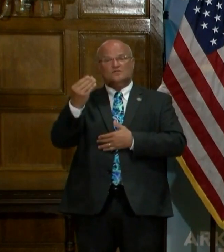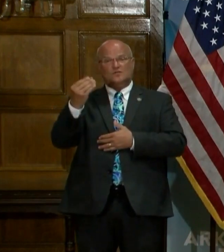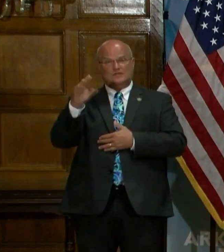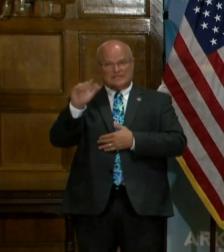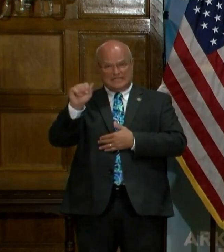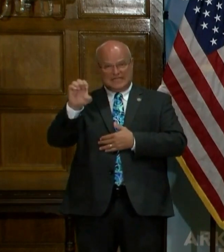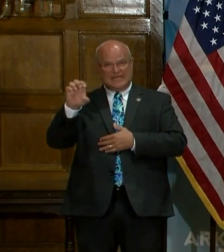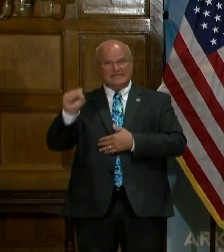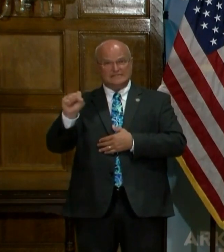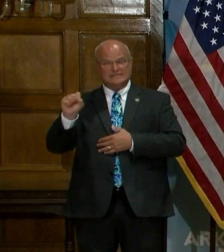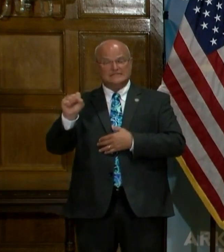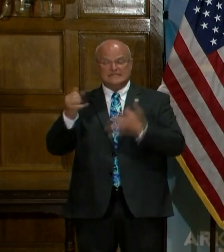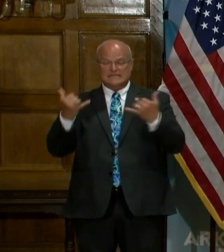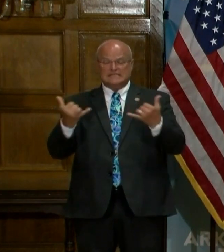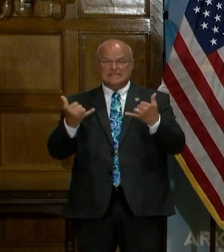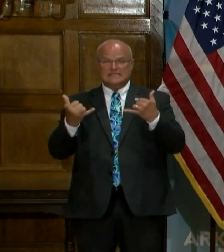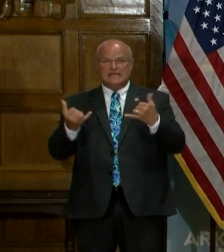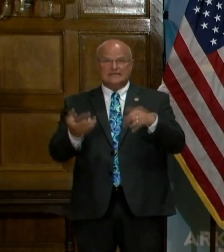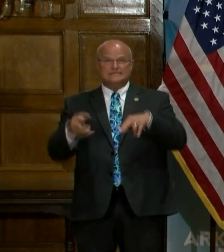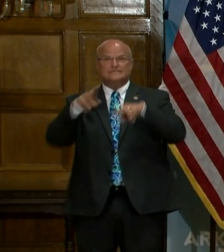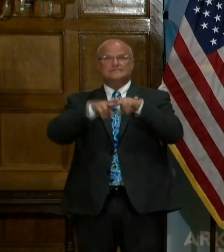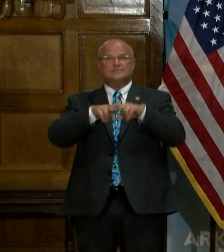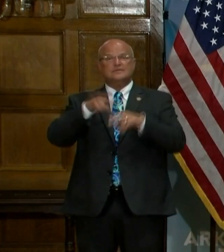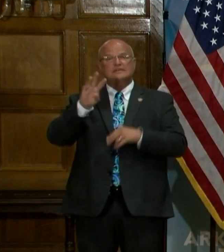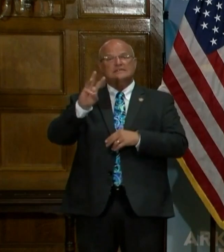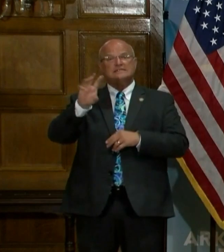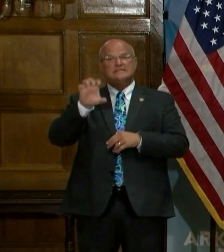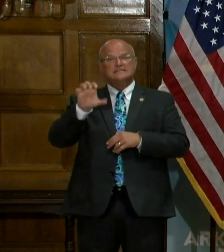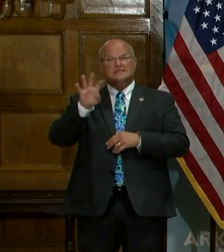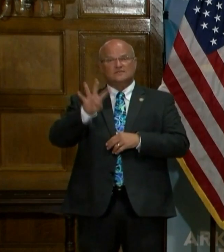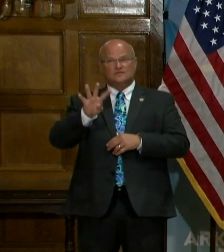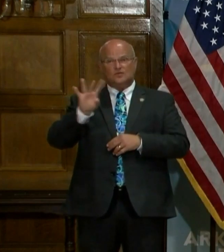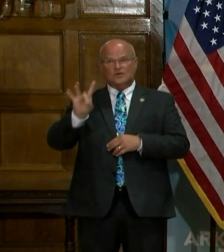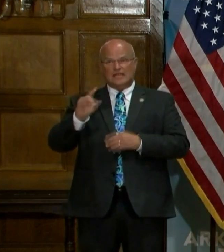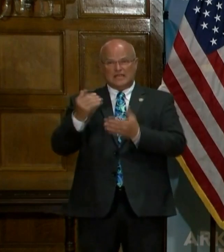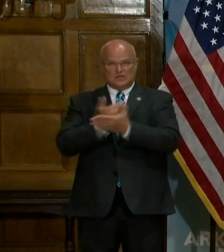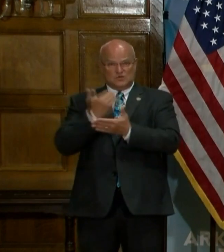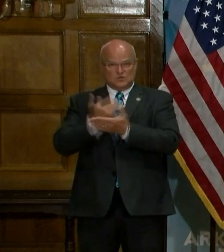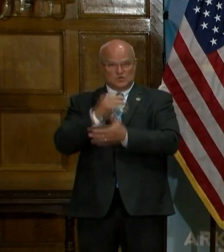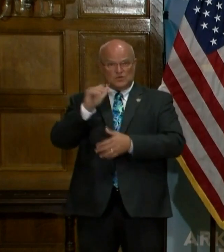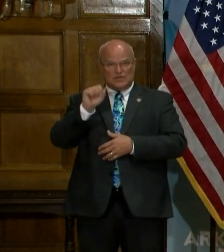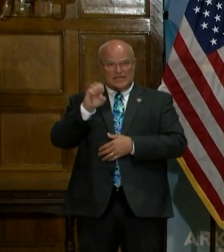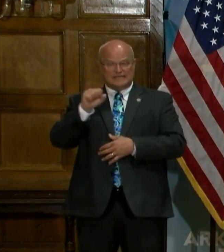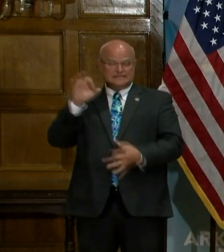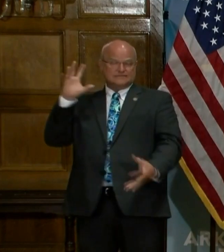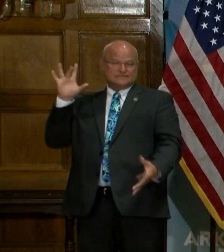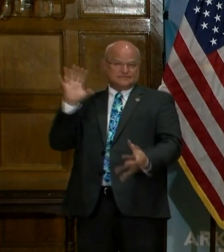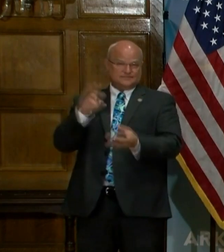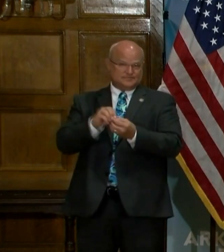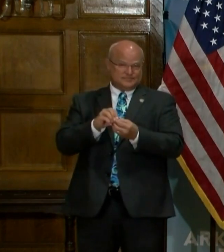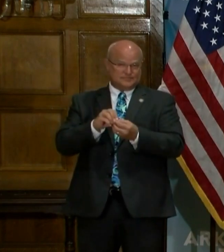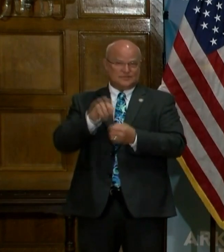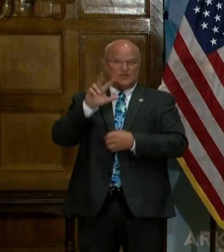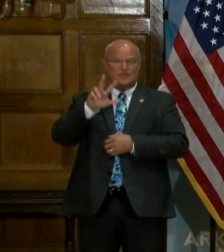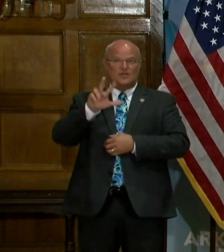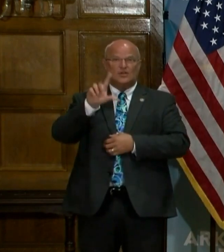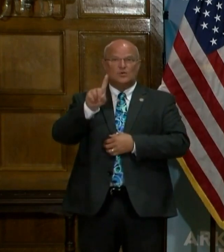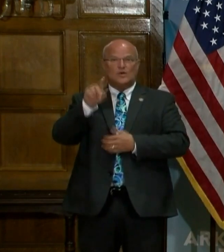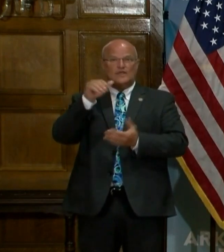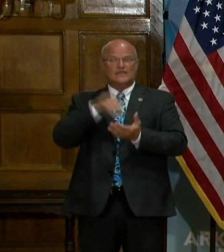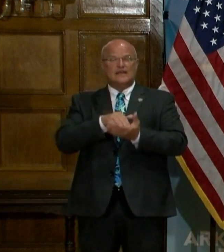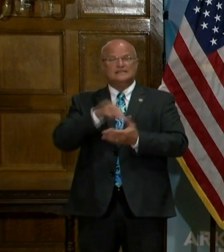31,114 cases, and today we have an additional 648 new cases. That brings us to